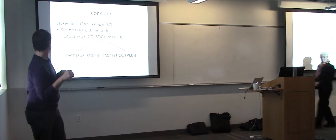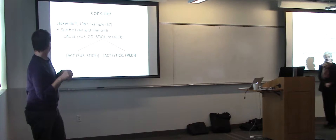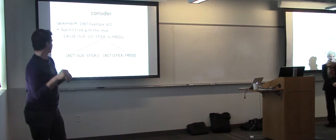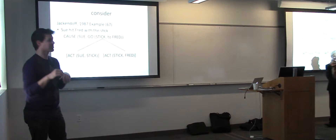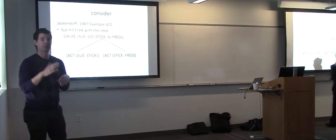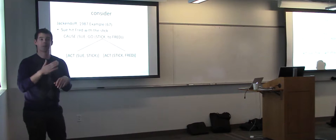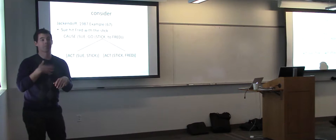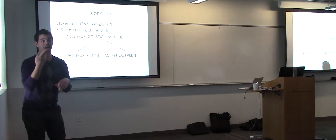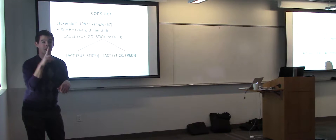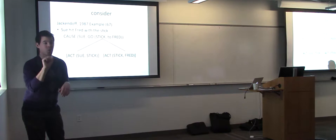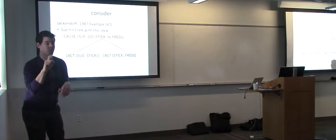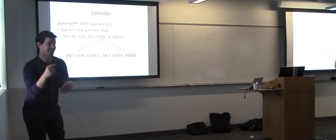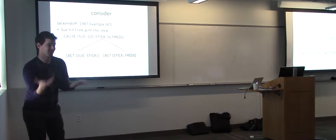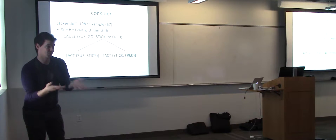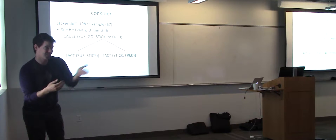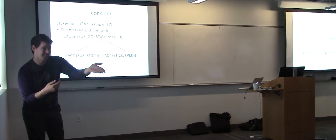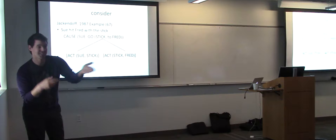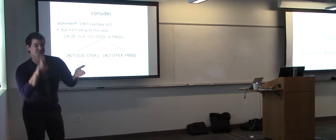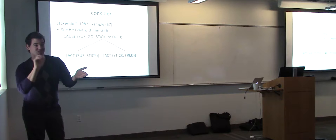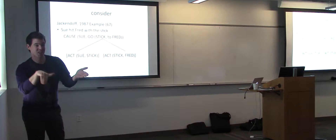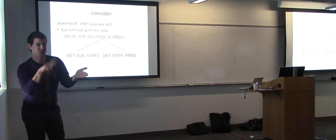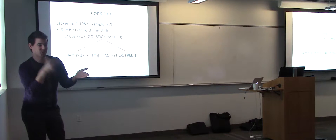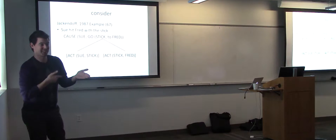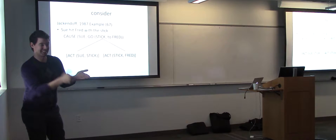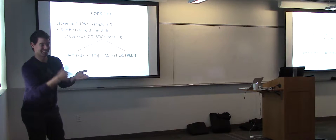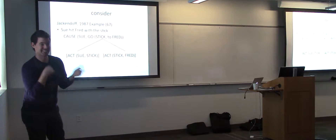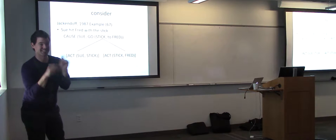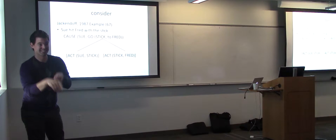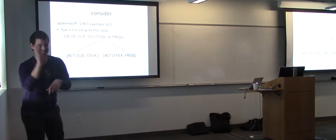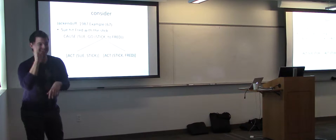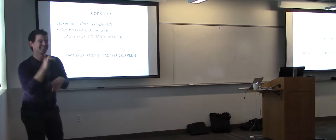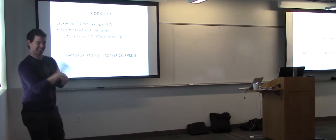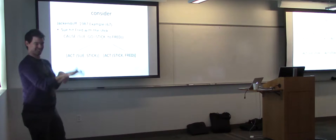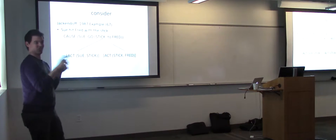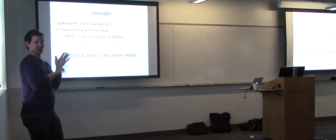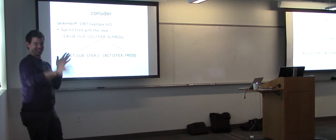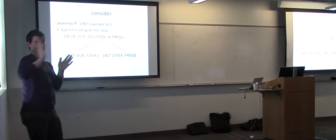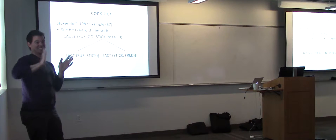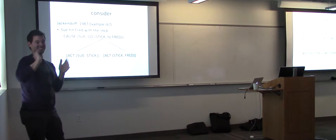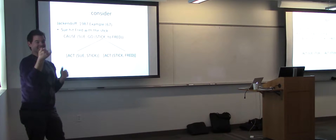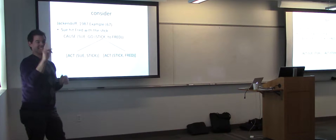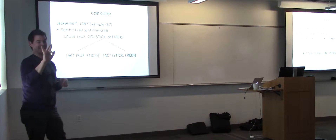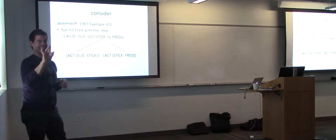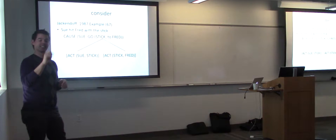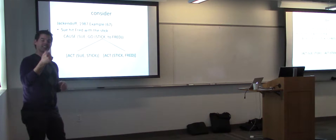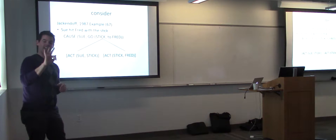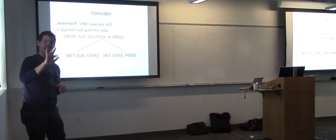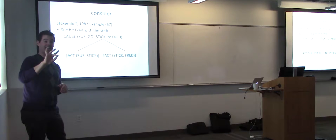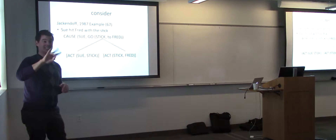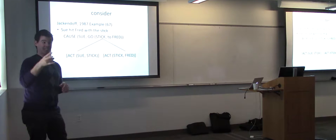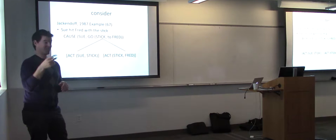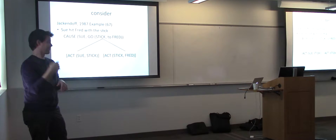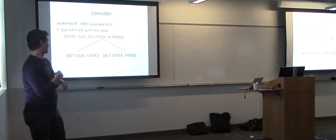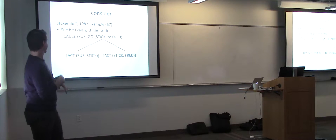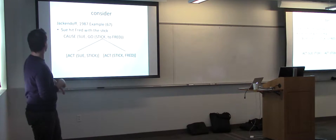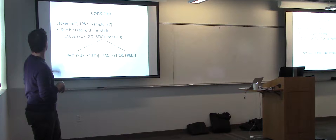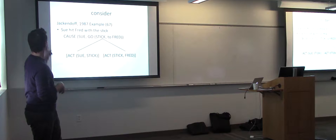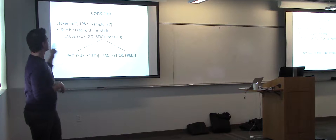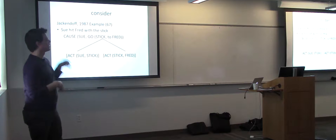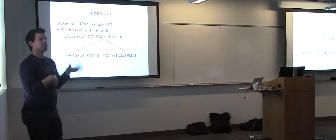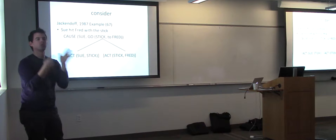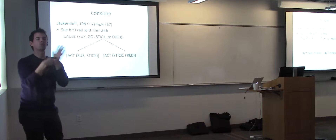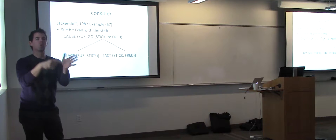my host, Ray Jacketoff. So he started working on these back in the 80s,